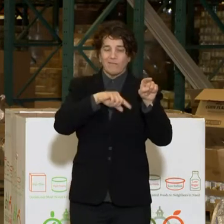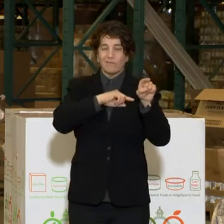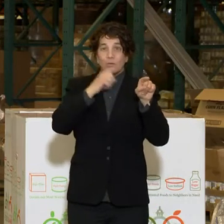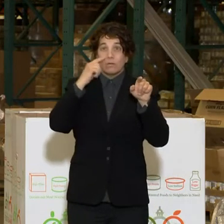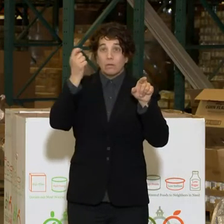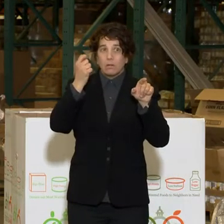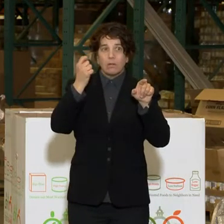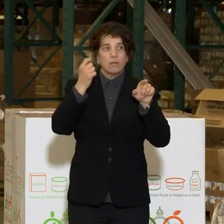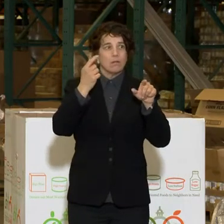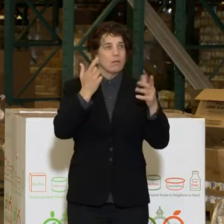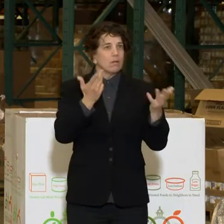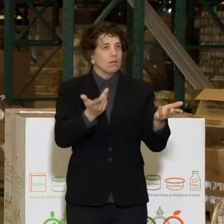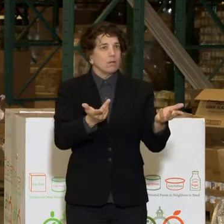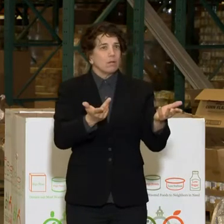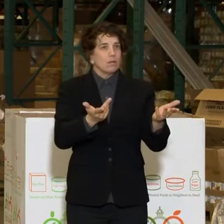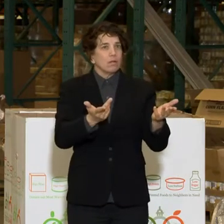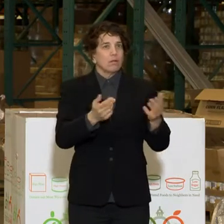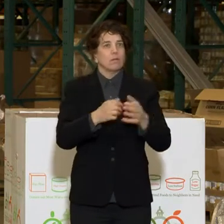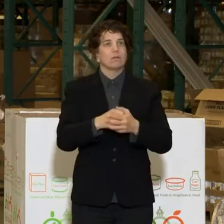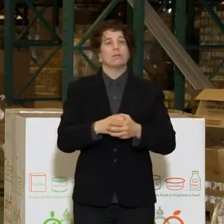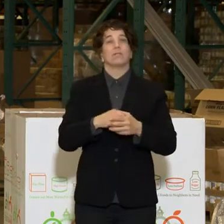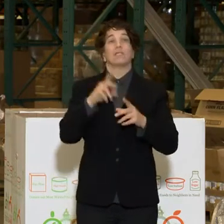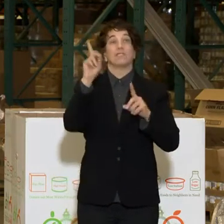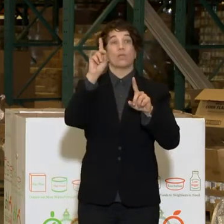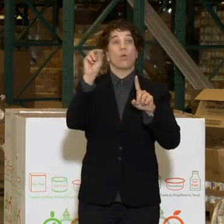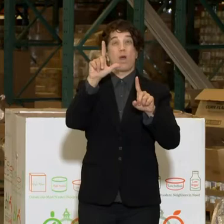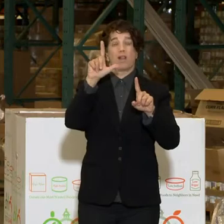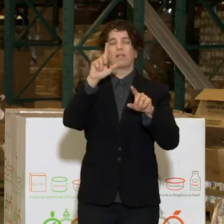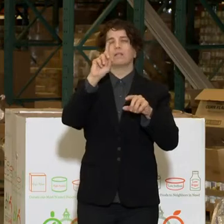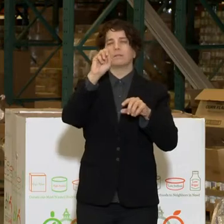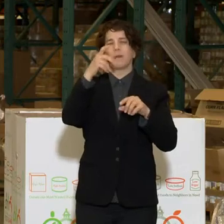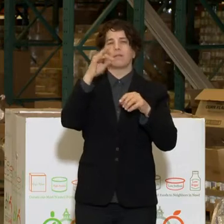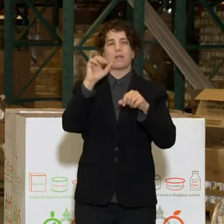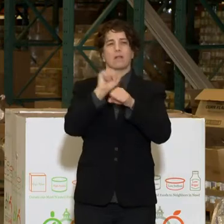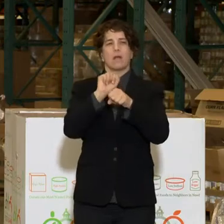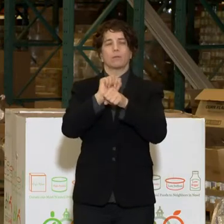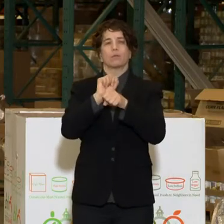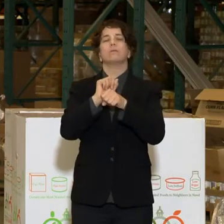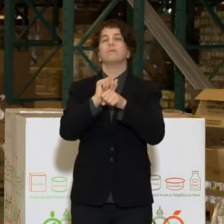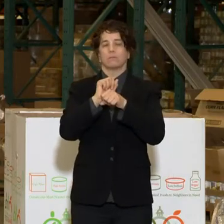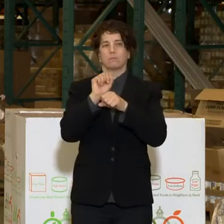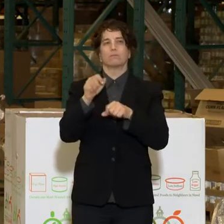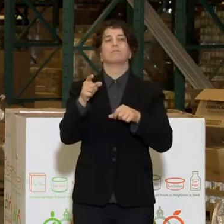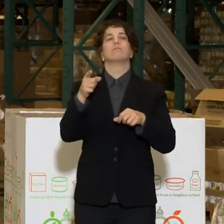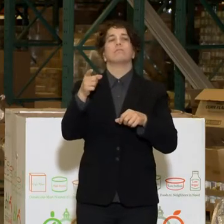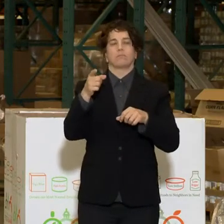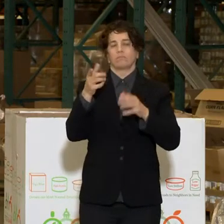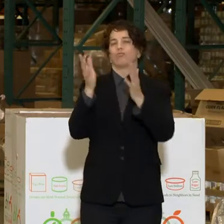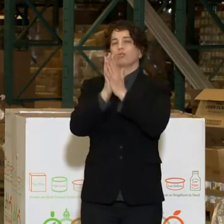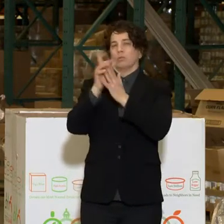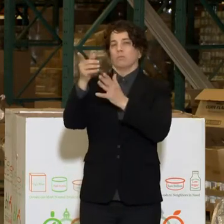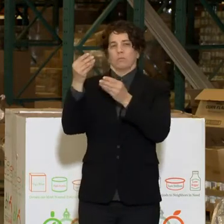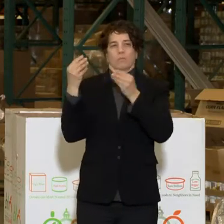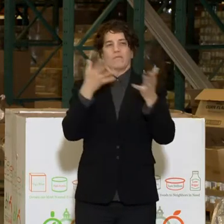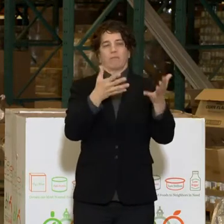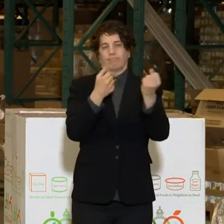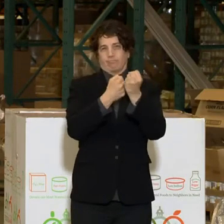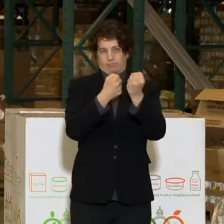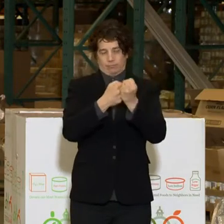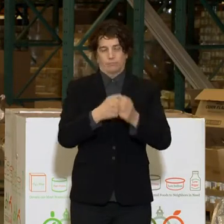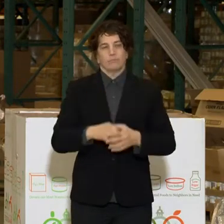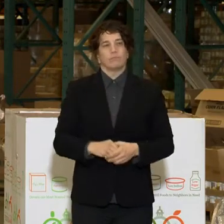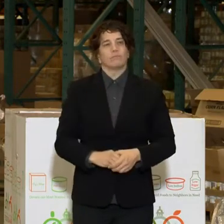of Labor denied our request, and so today I will be sending emergency legislation to the council that will allow us